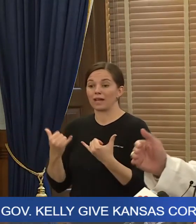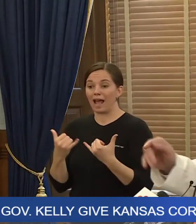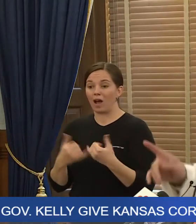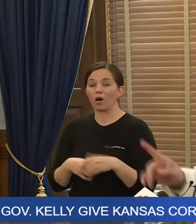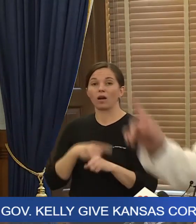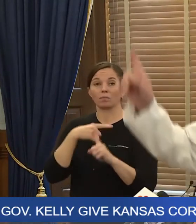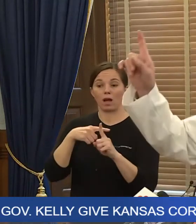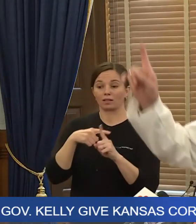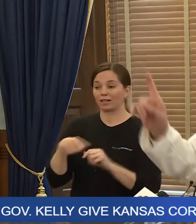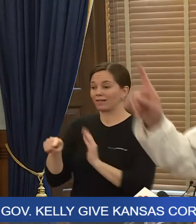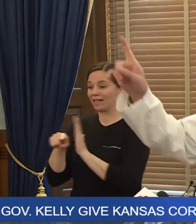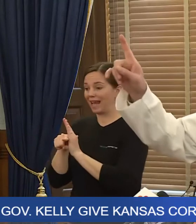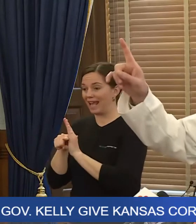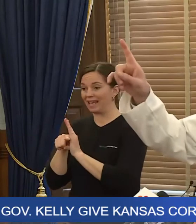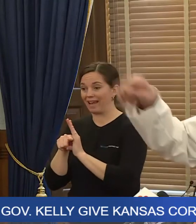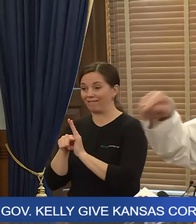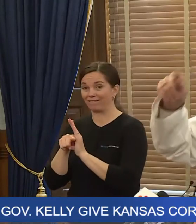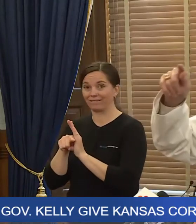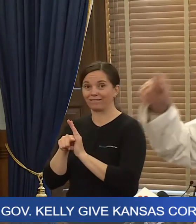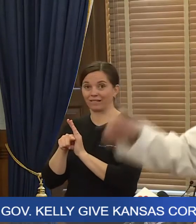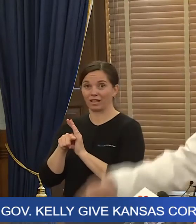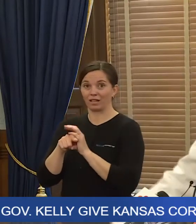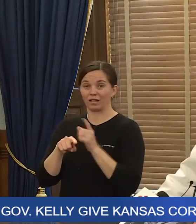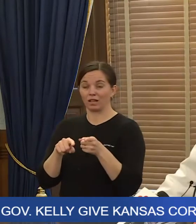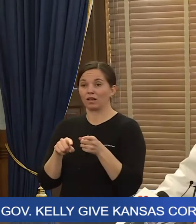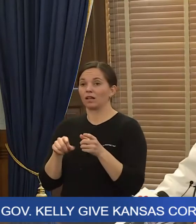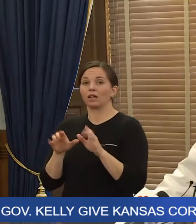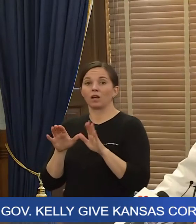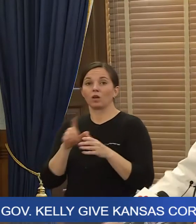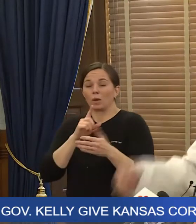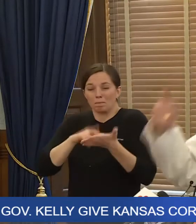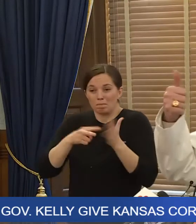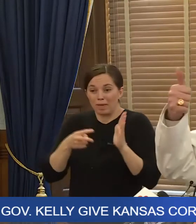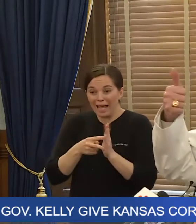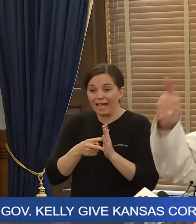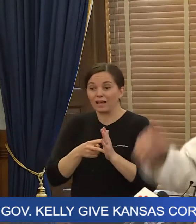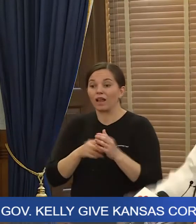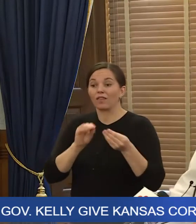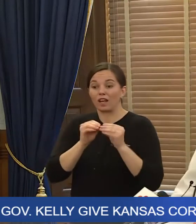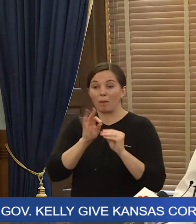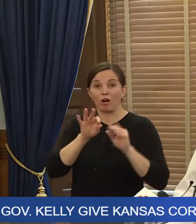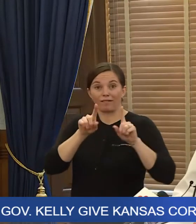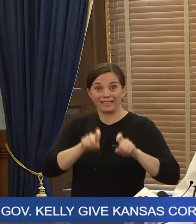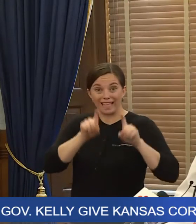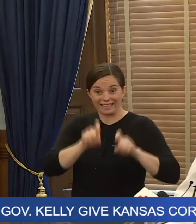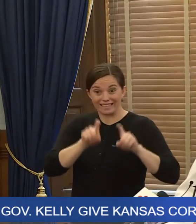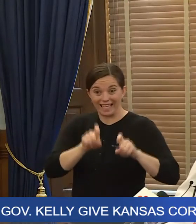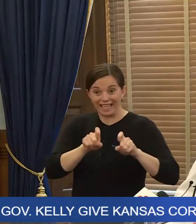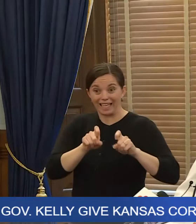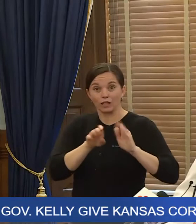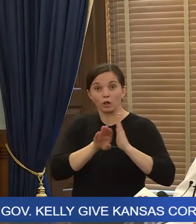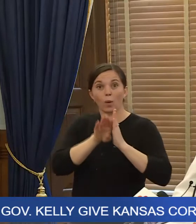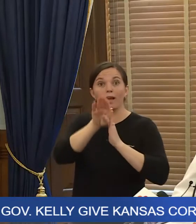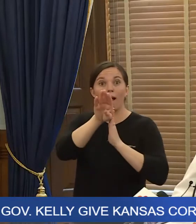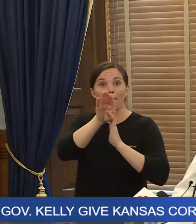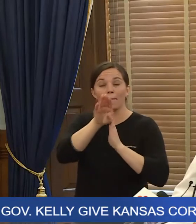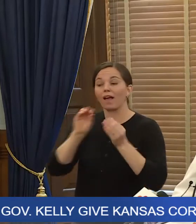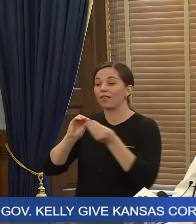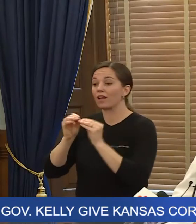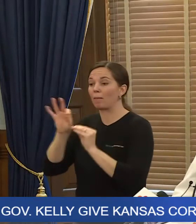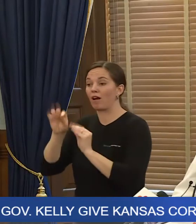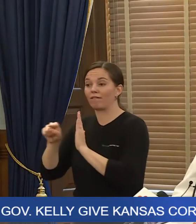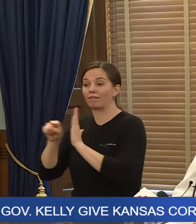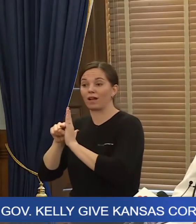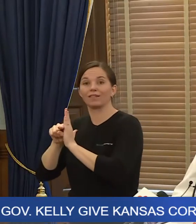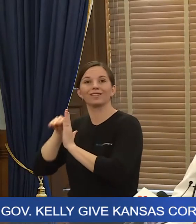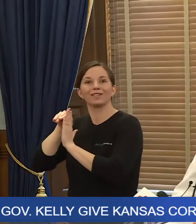improving all the time. So the rate of testing is going up, and the percentage of positives coming down. So number one, that's a positive sign. But